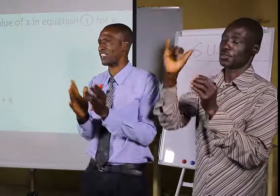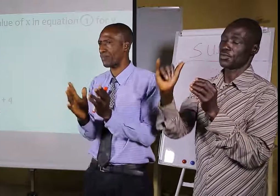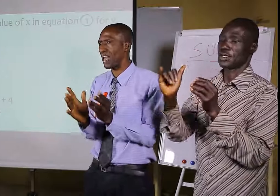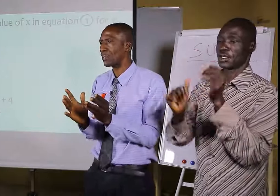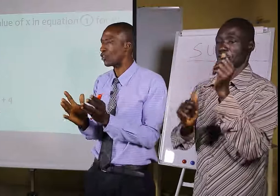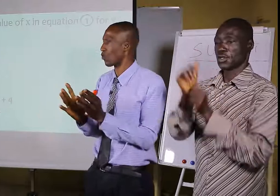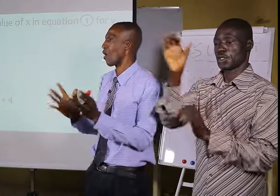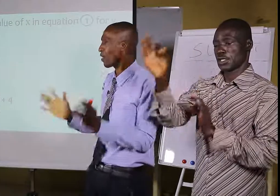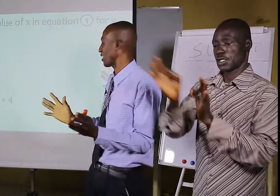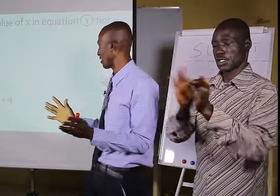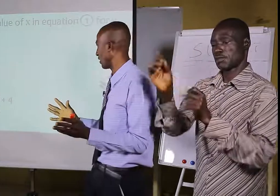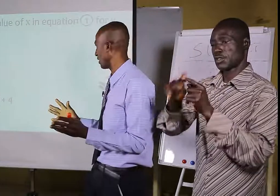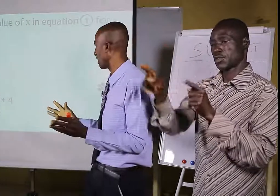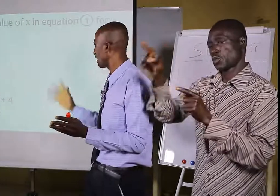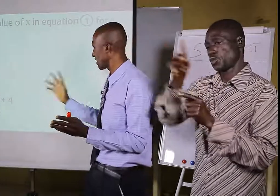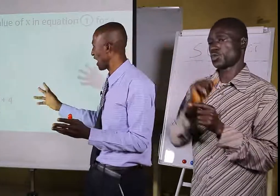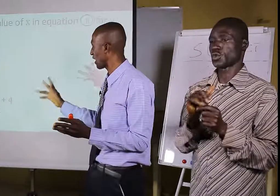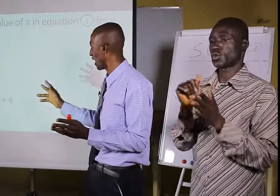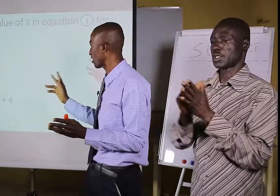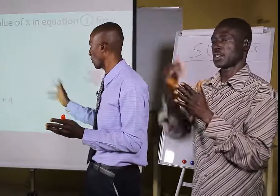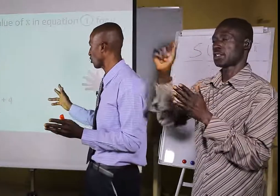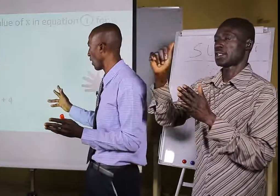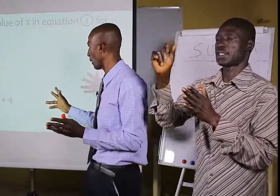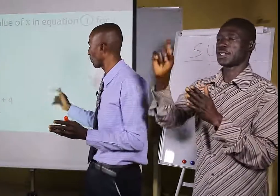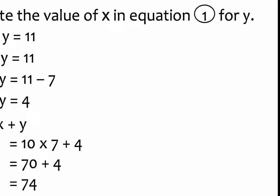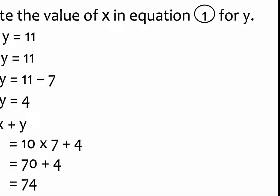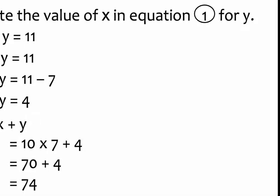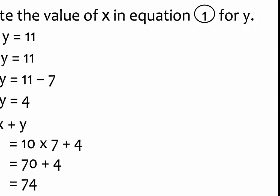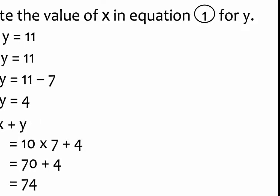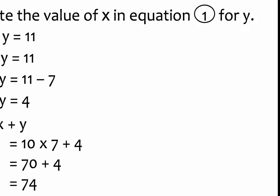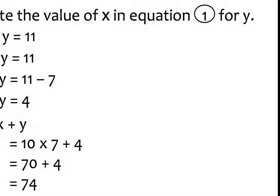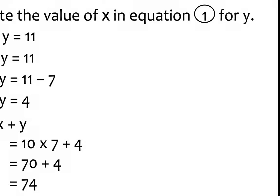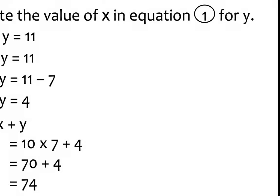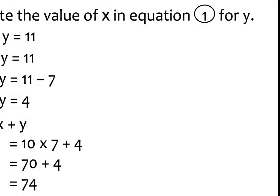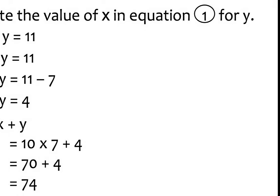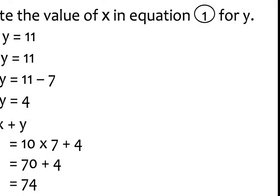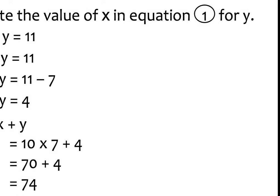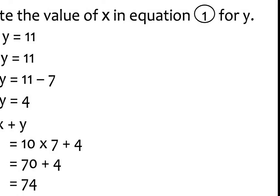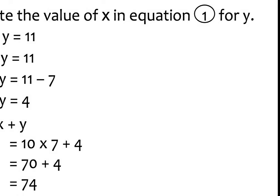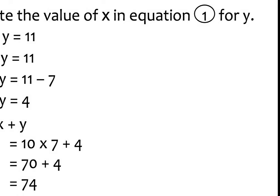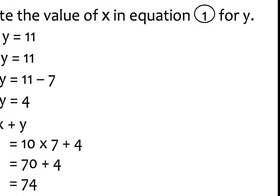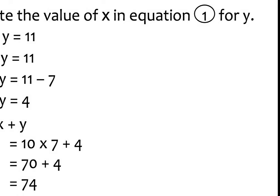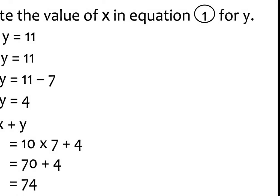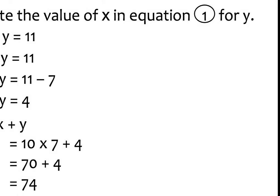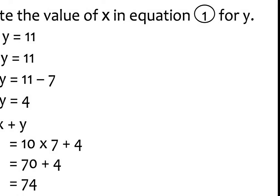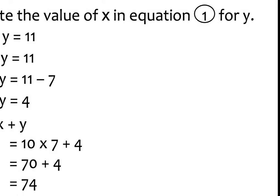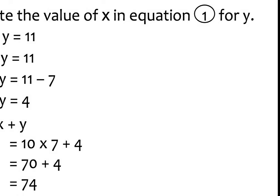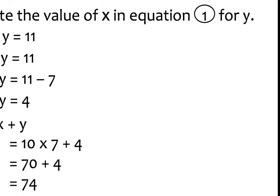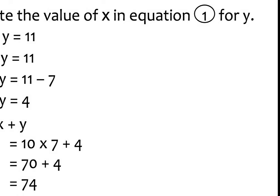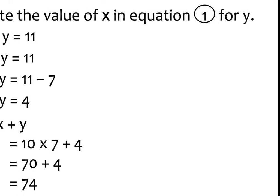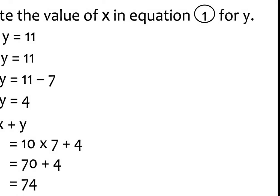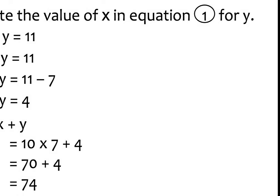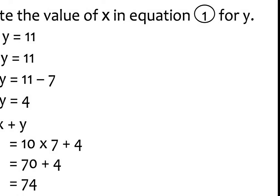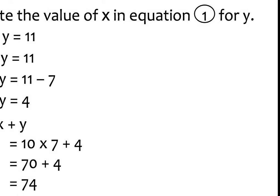I explained to your understanding. 10x plus y. Now, 10x means 10 times